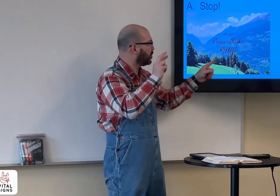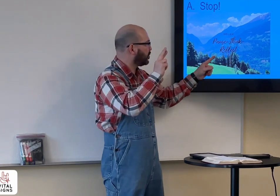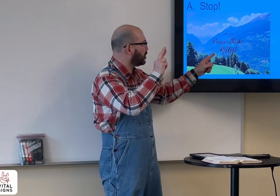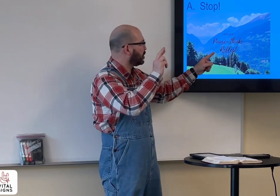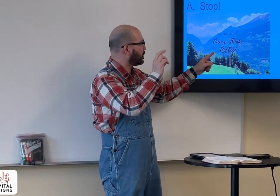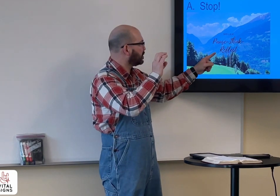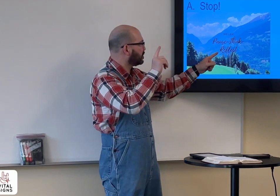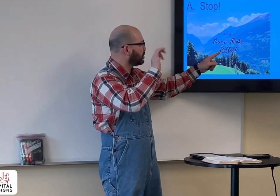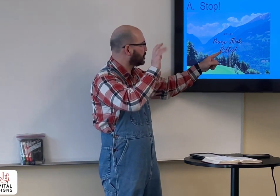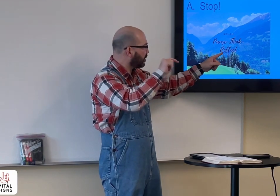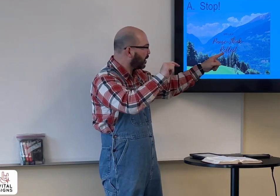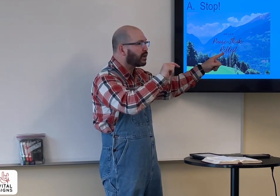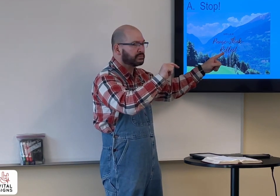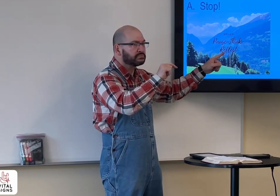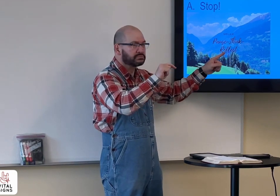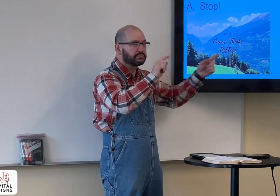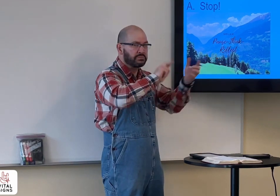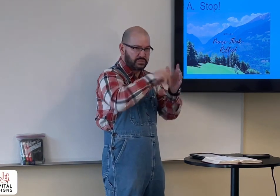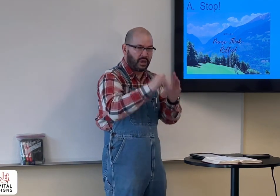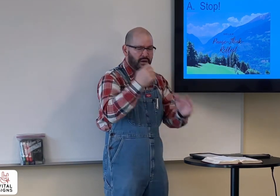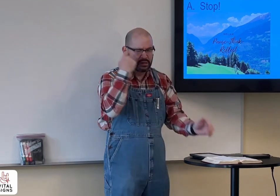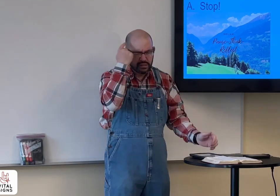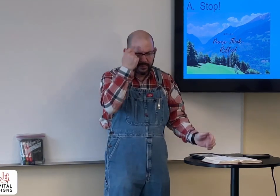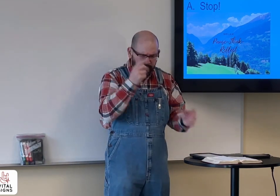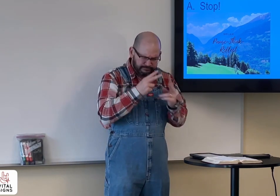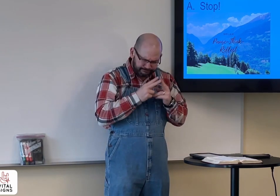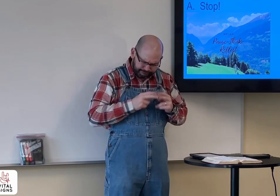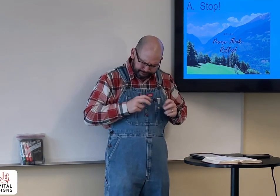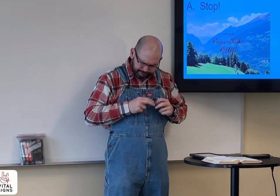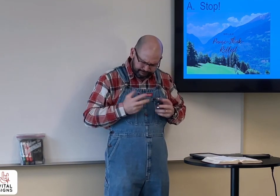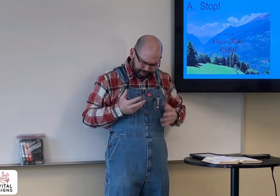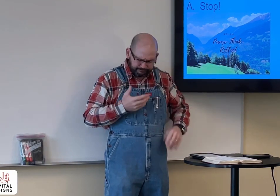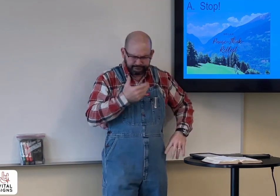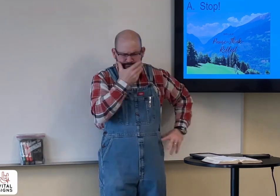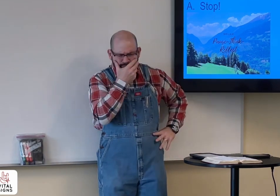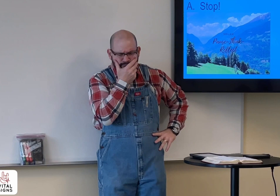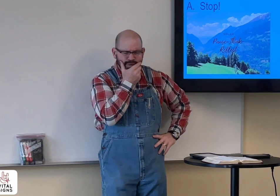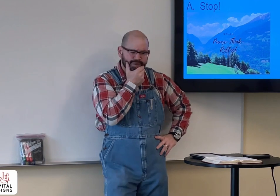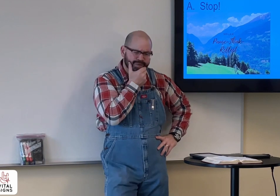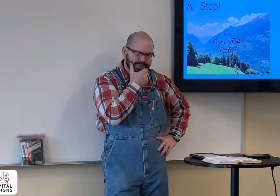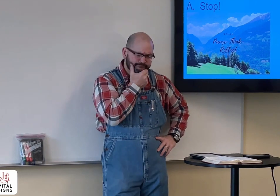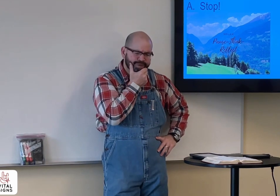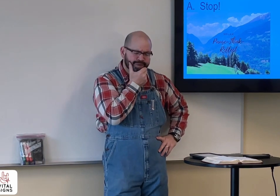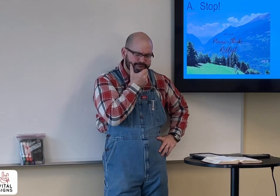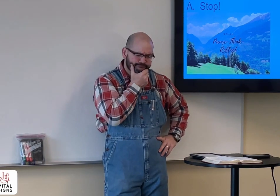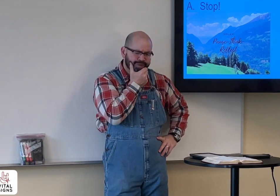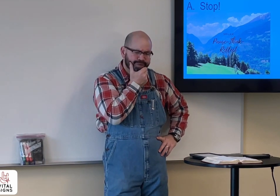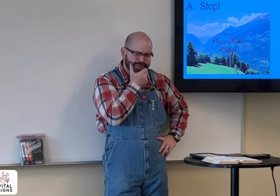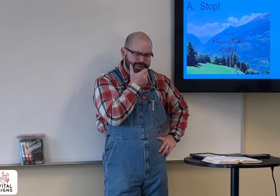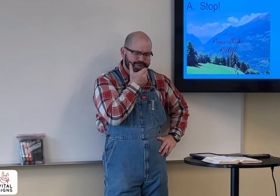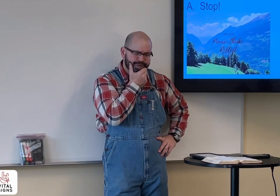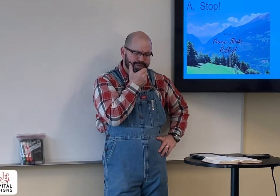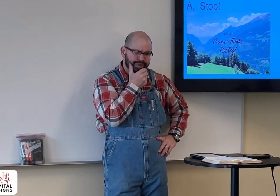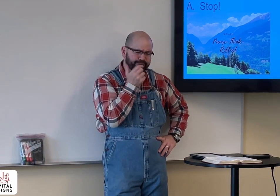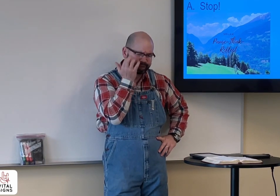contemplate, reflect. It means to think, examine, say, what are the implications of